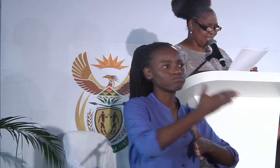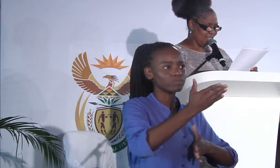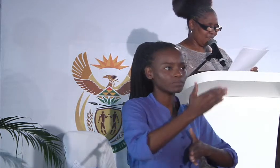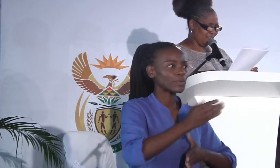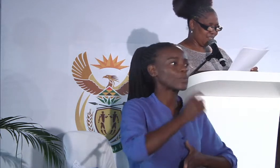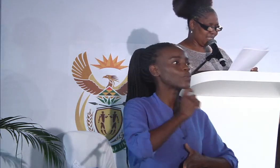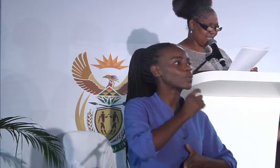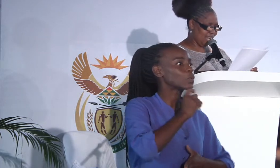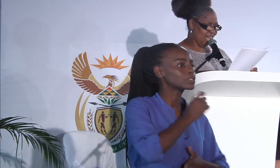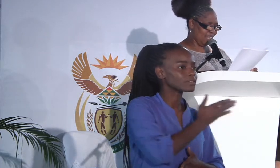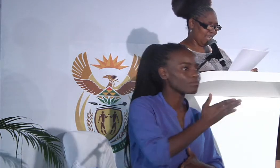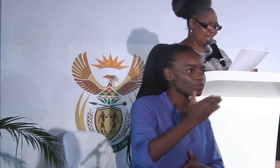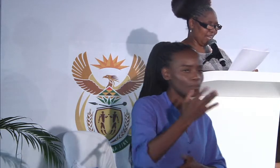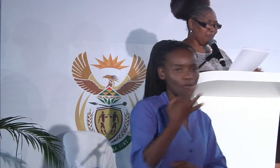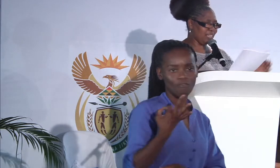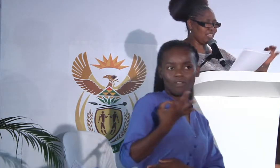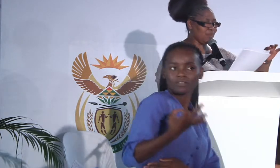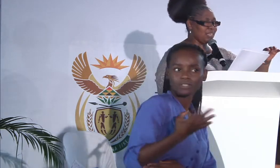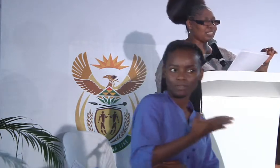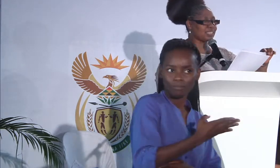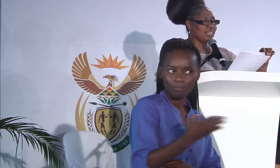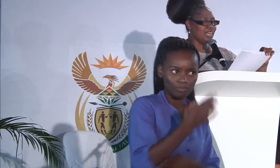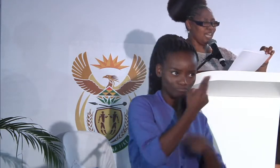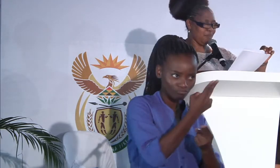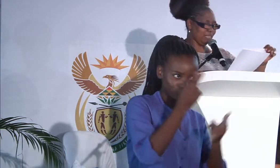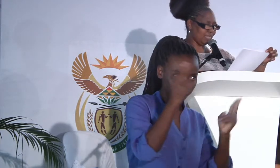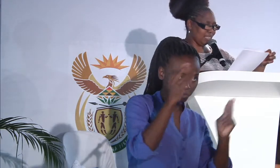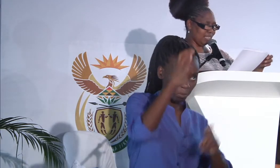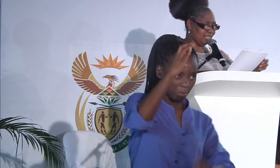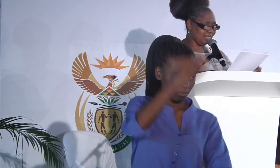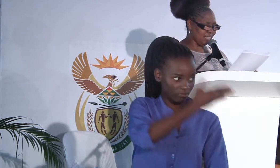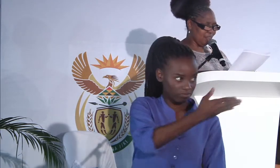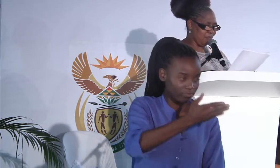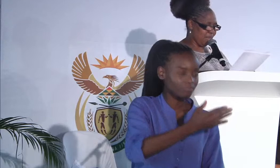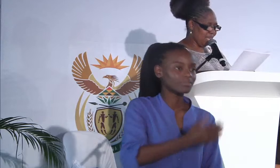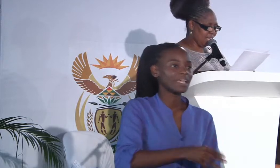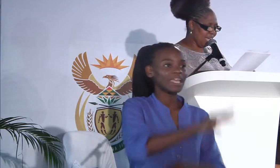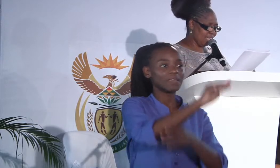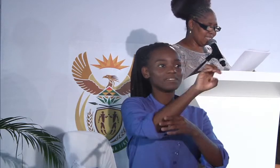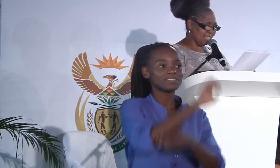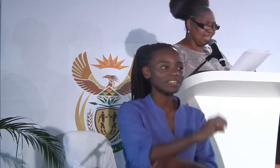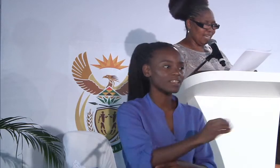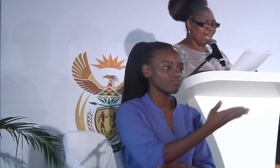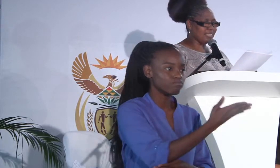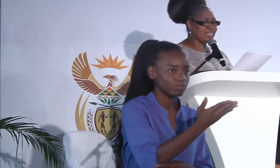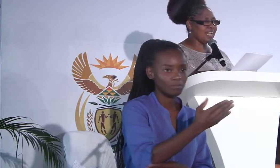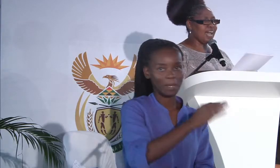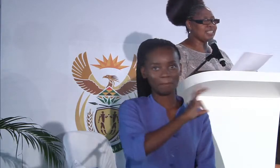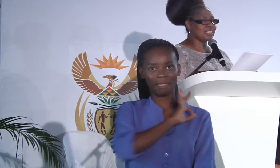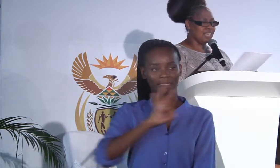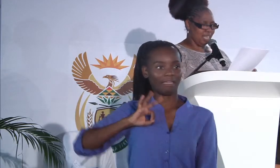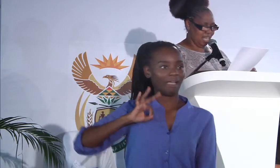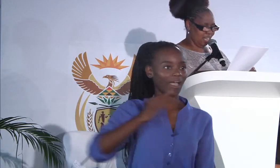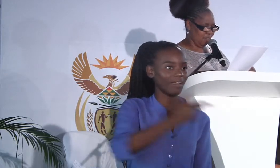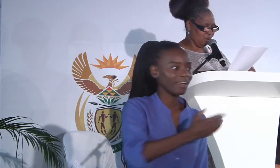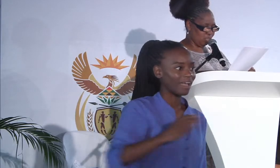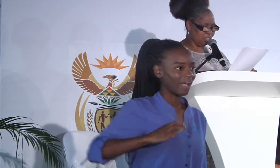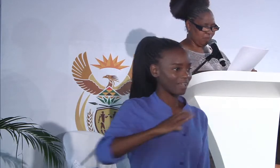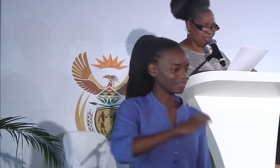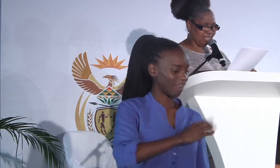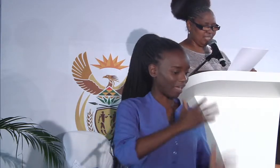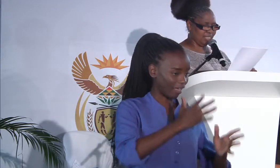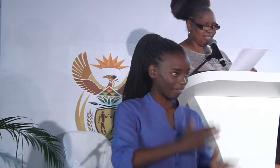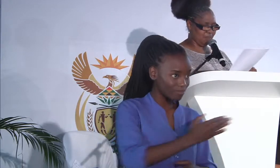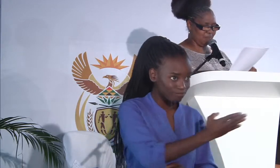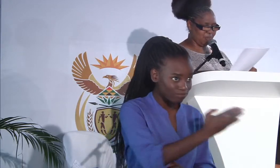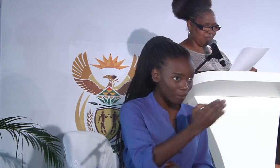the volunteer, the academics, MECs, mayors, councillors, and the most